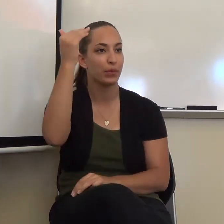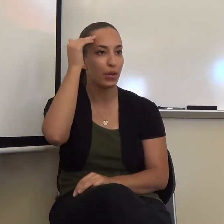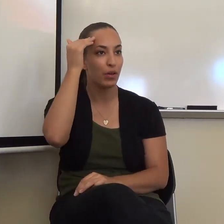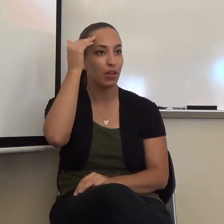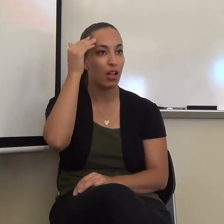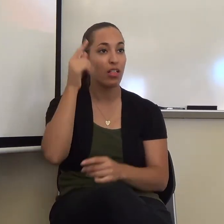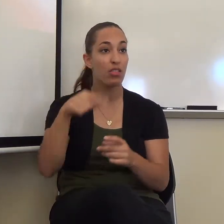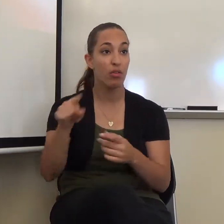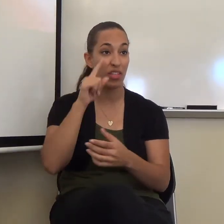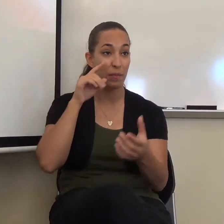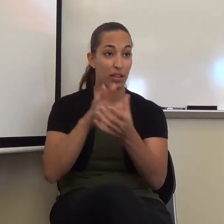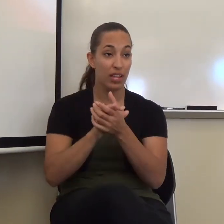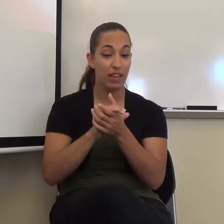down?